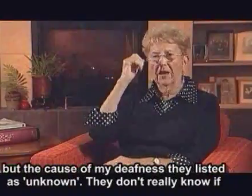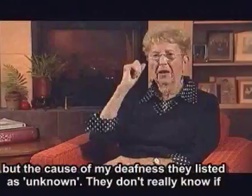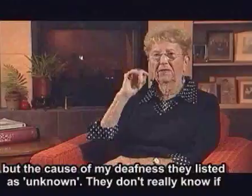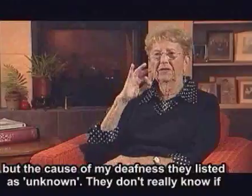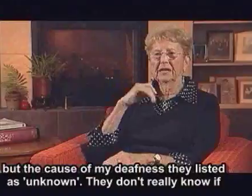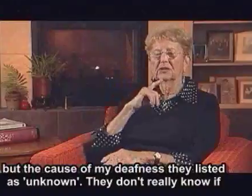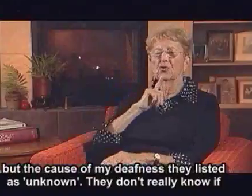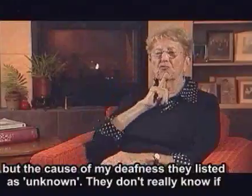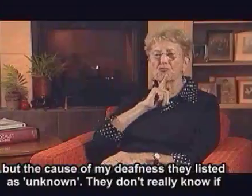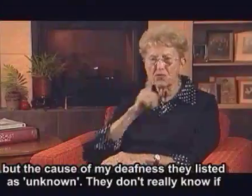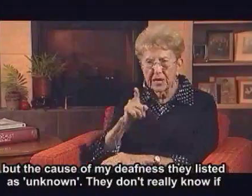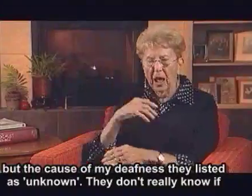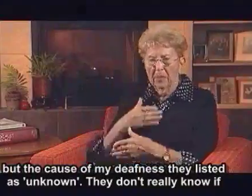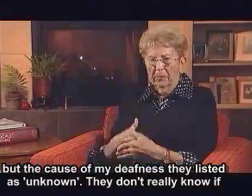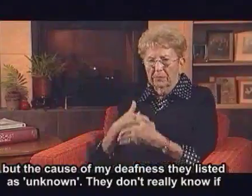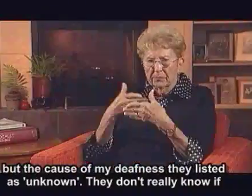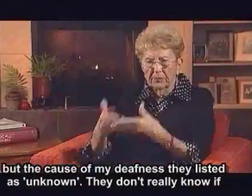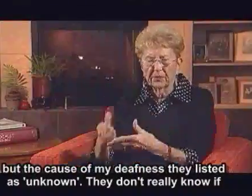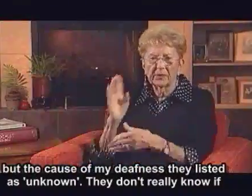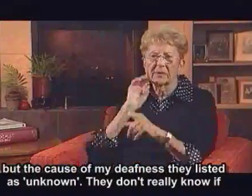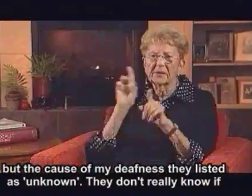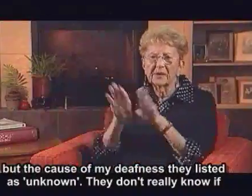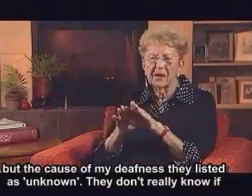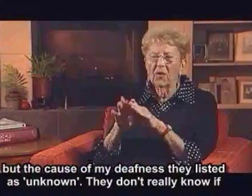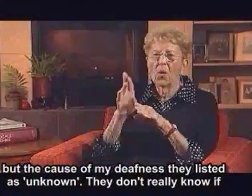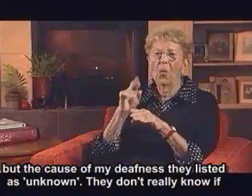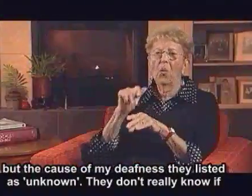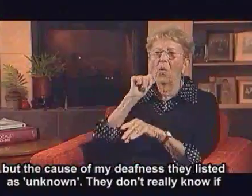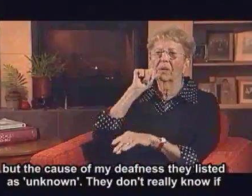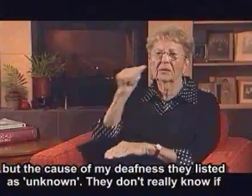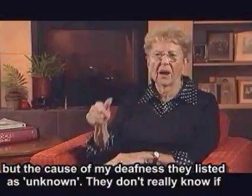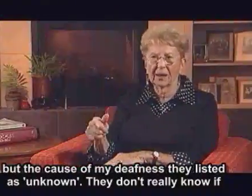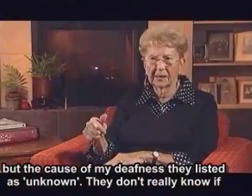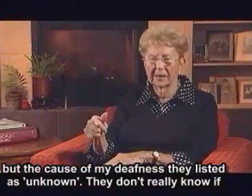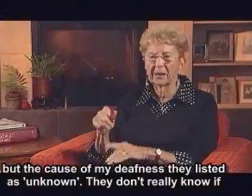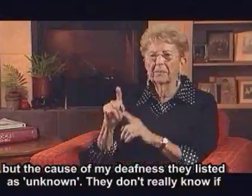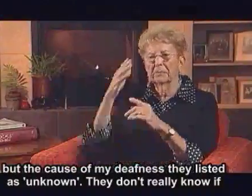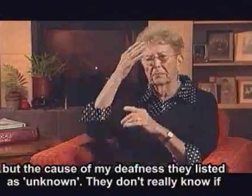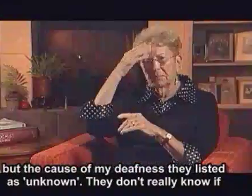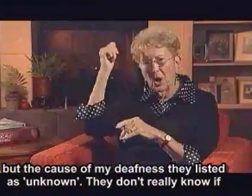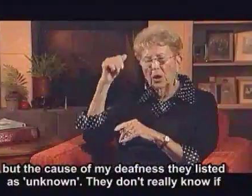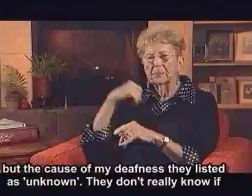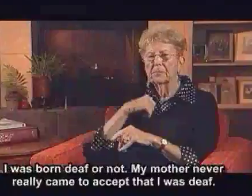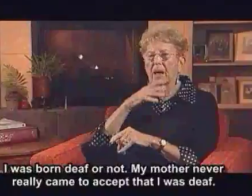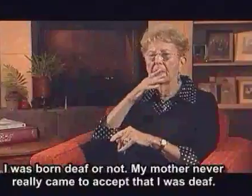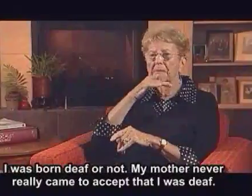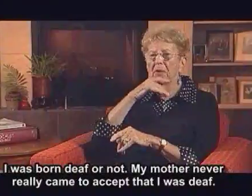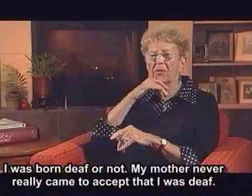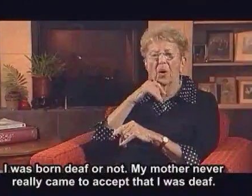But the cause of my deafness they listed as unknown. They don't really know if I was born deaf or